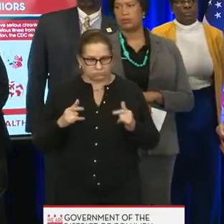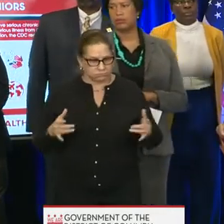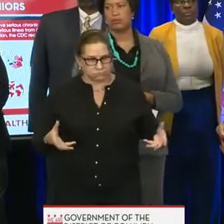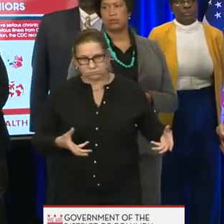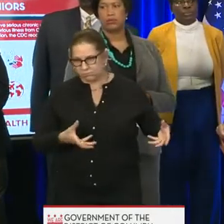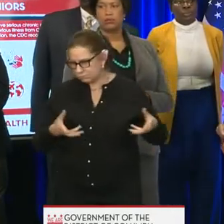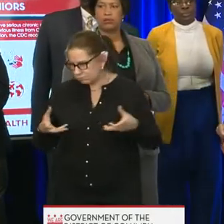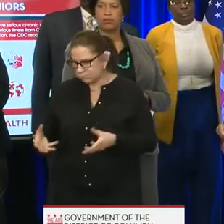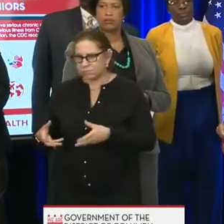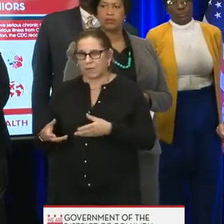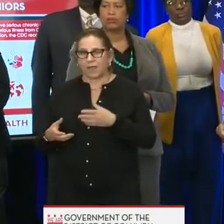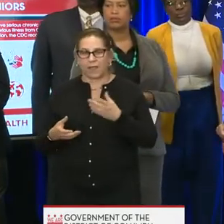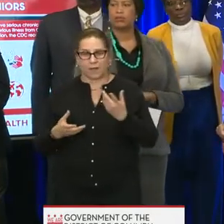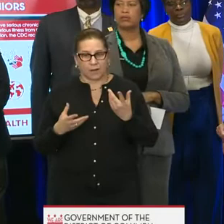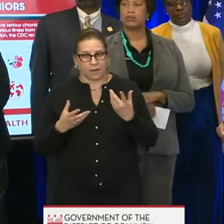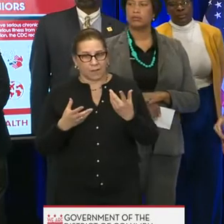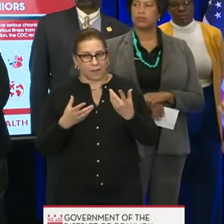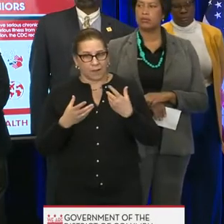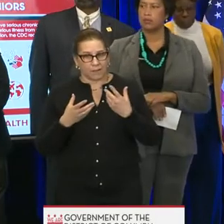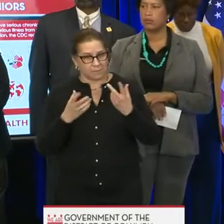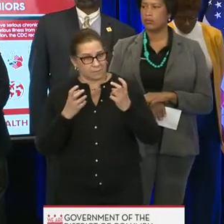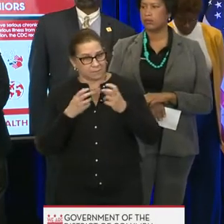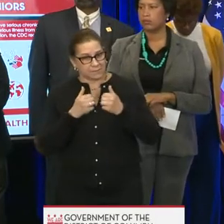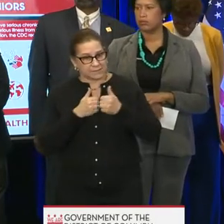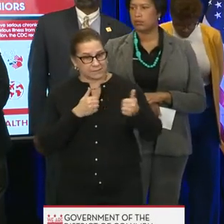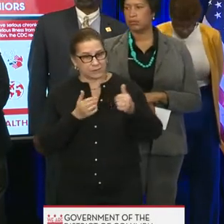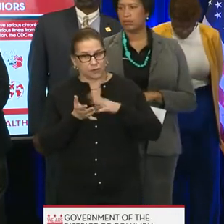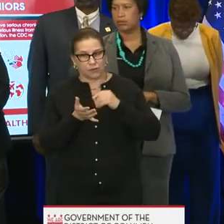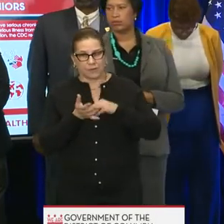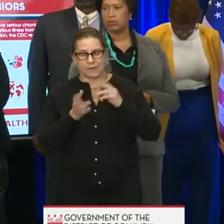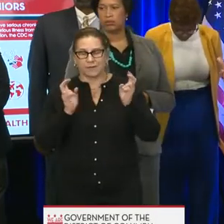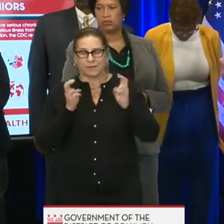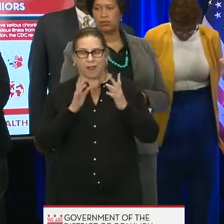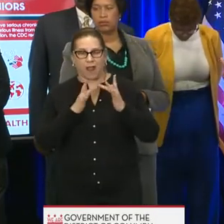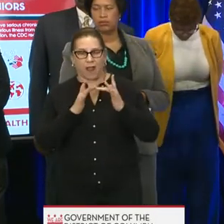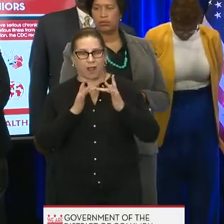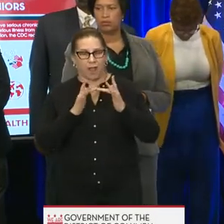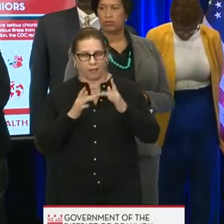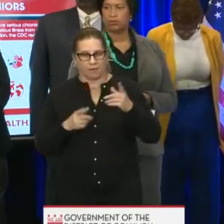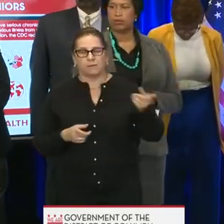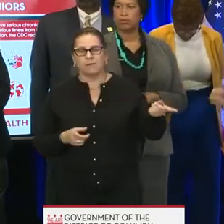with the distance learning period, they can come to the schools. We will share with